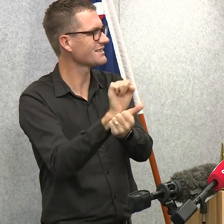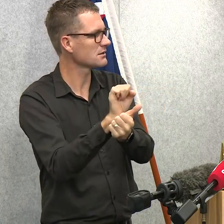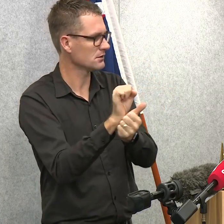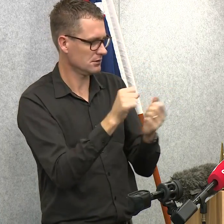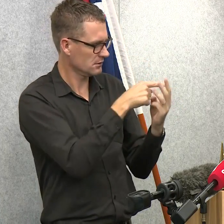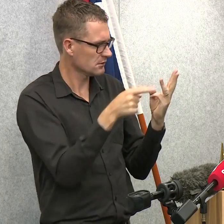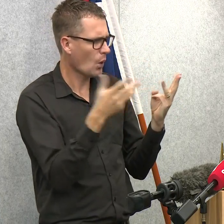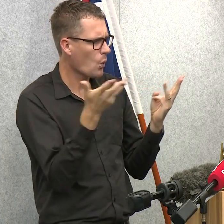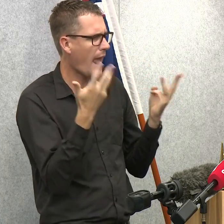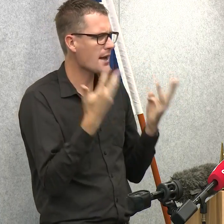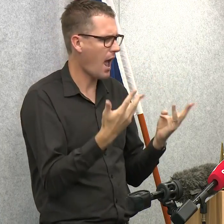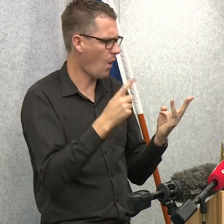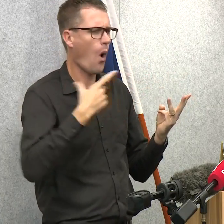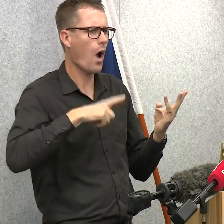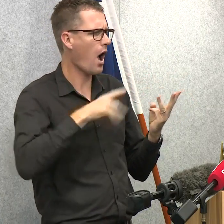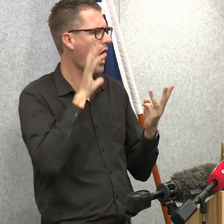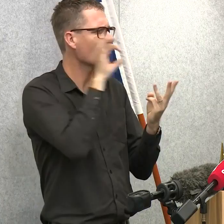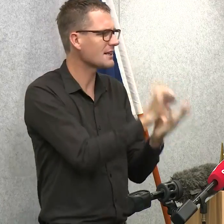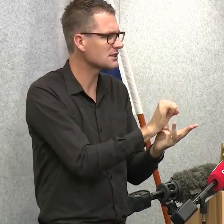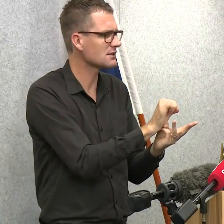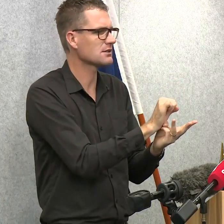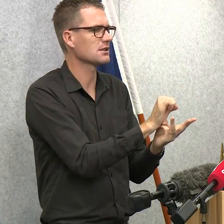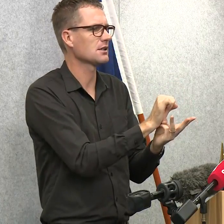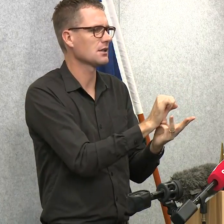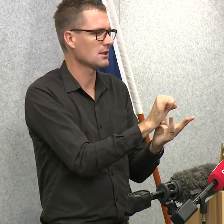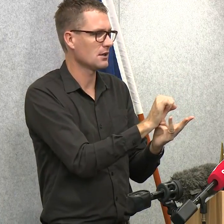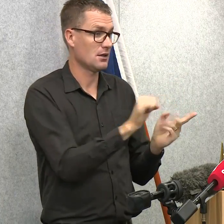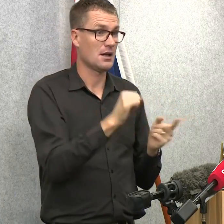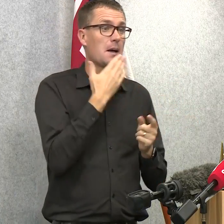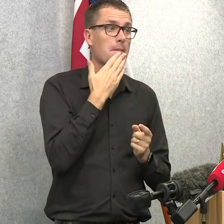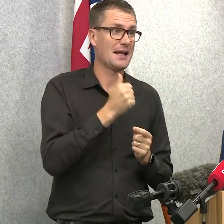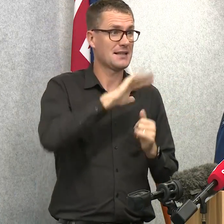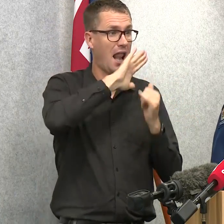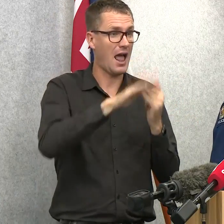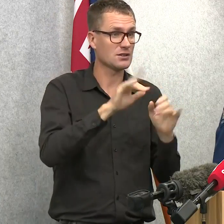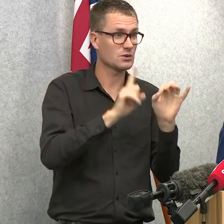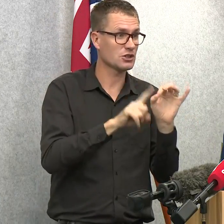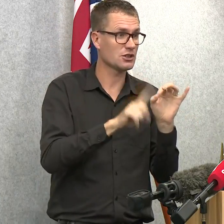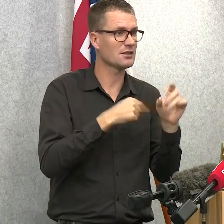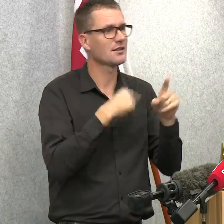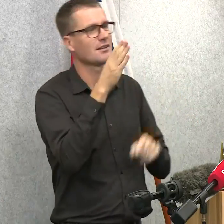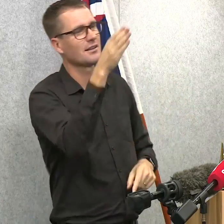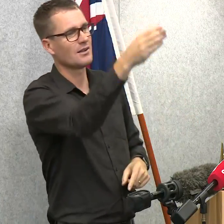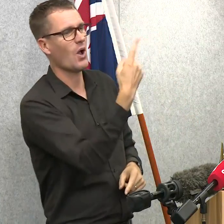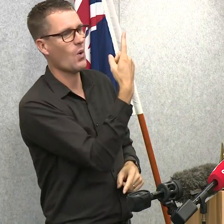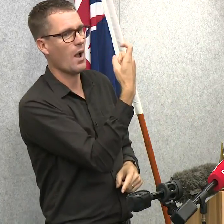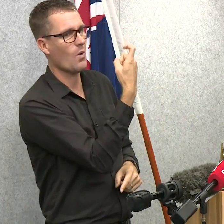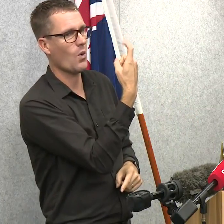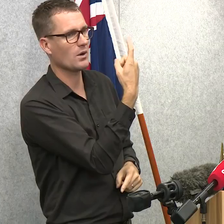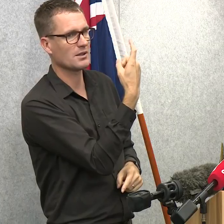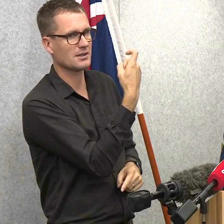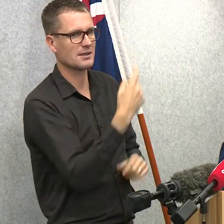How did they fit into the overall picture? Okay, can I have this as the last question, please? Yeah, one more. One more. You haven't had a turn, so we'll do